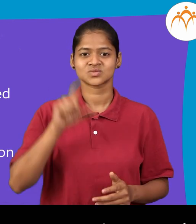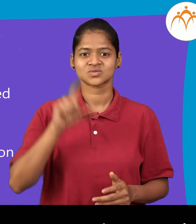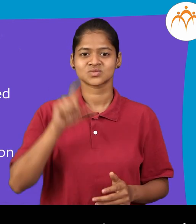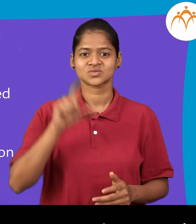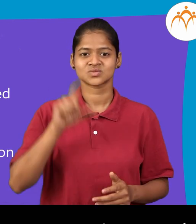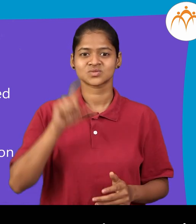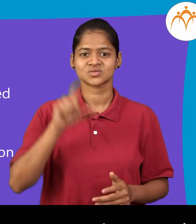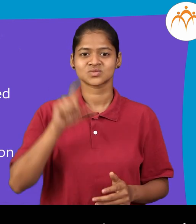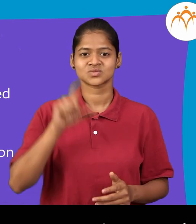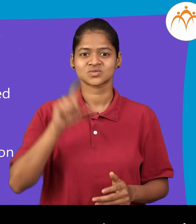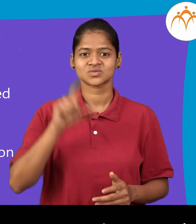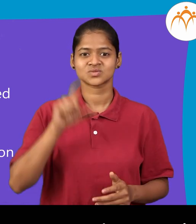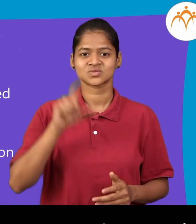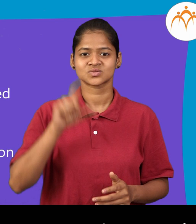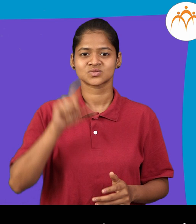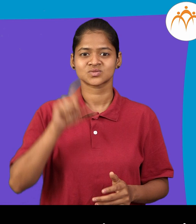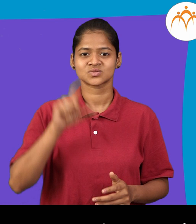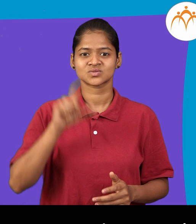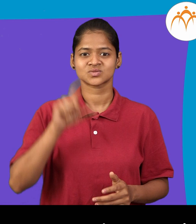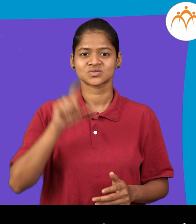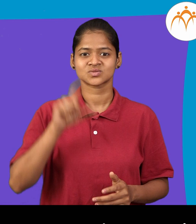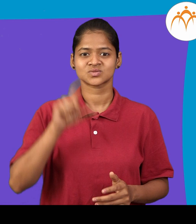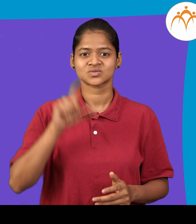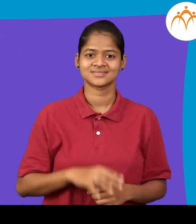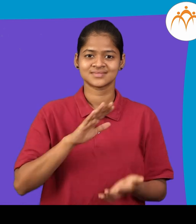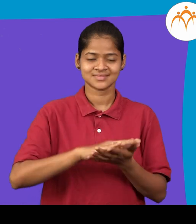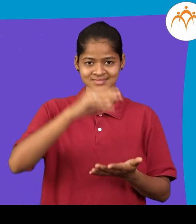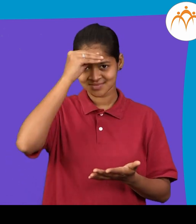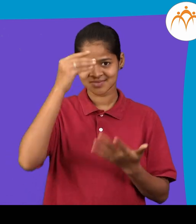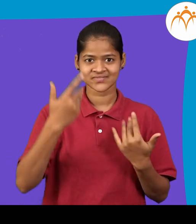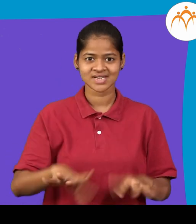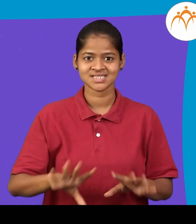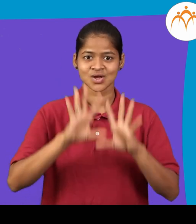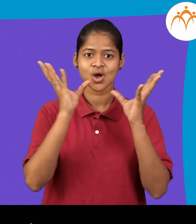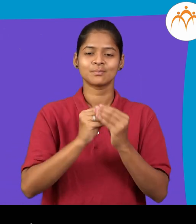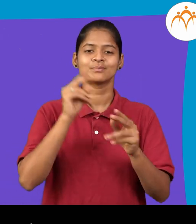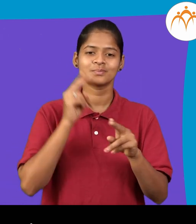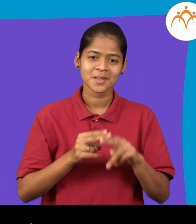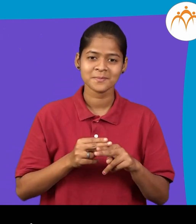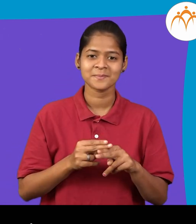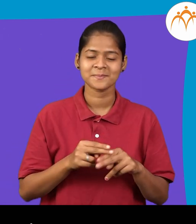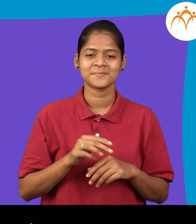called the punctuation marks. Exercise. Match the pairs.